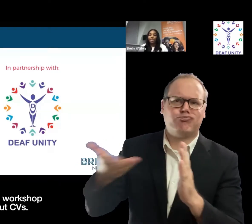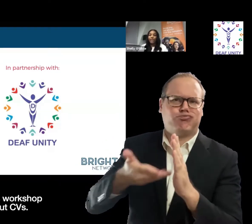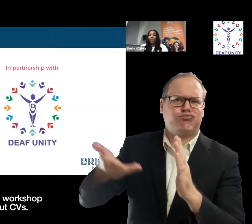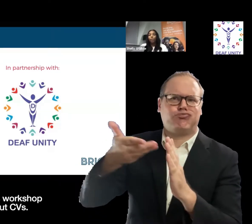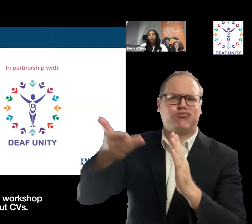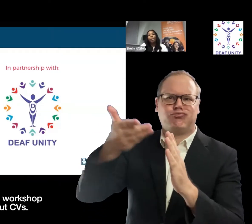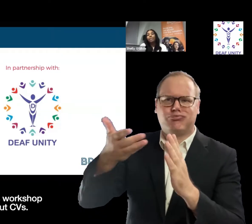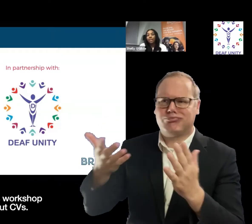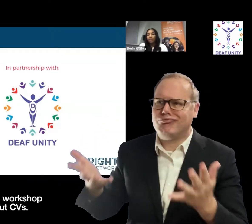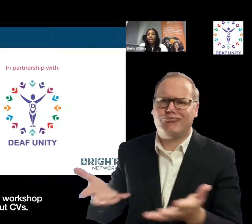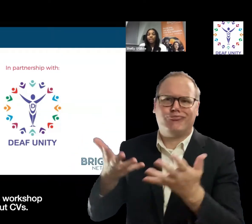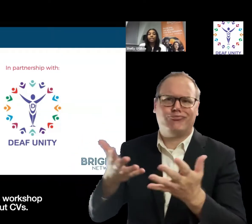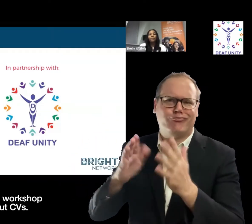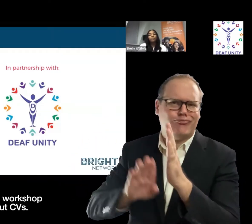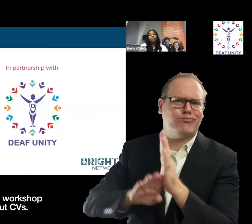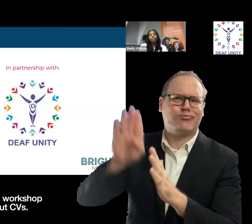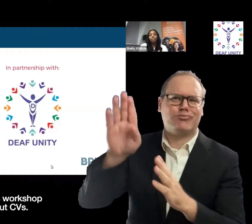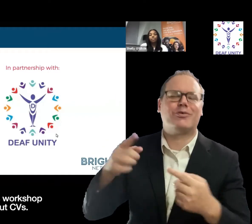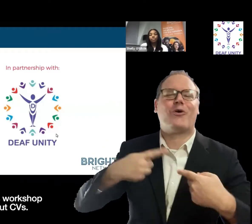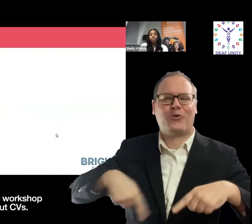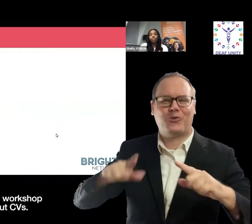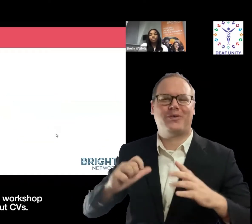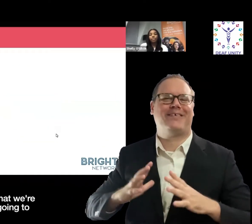doing today, all about CVs.